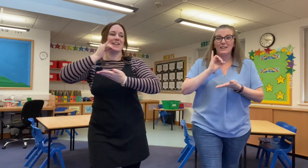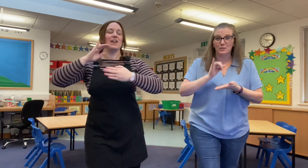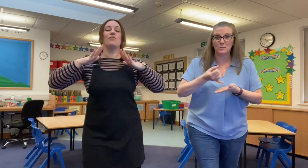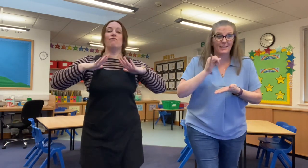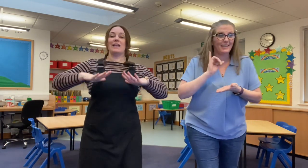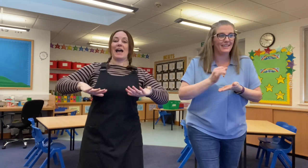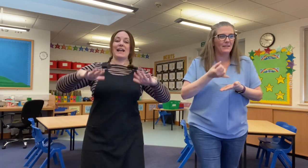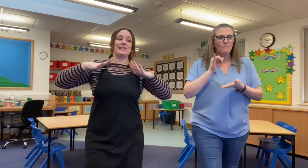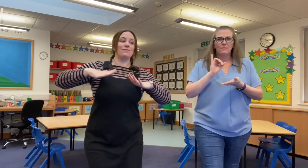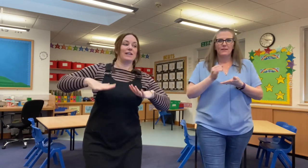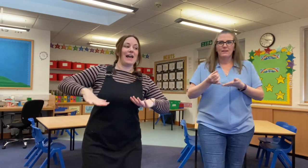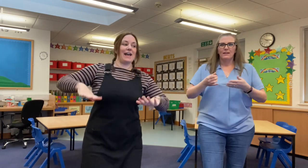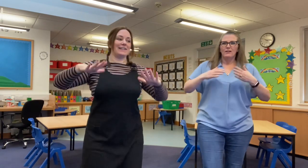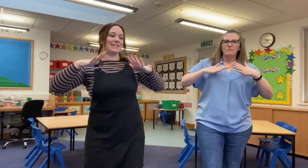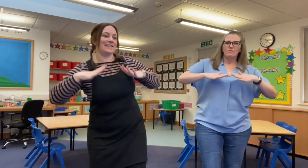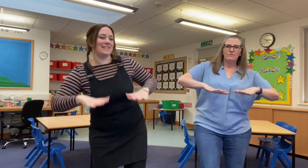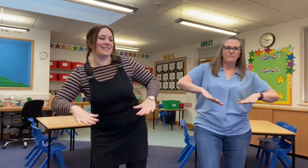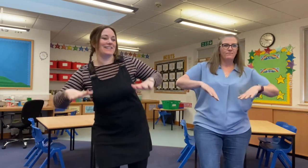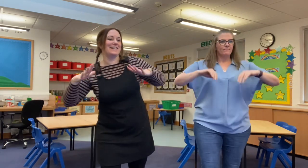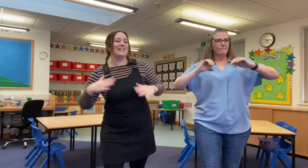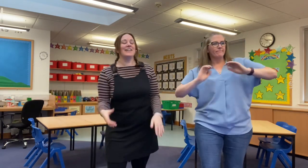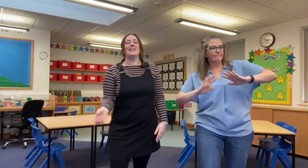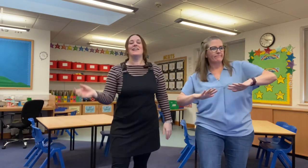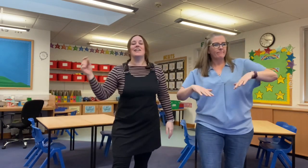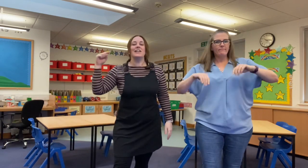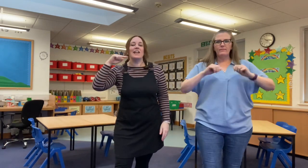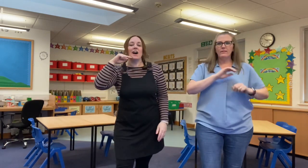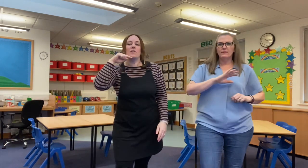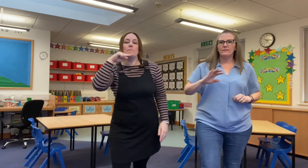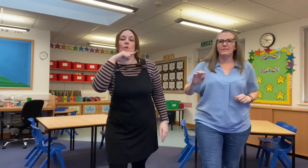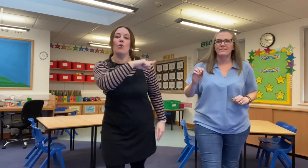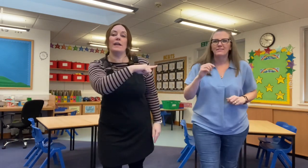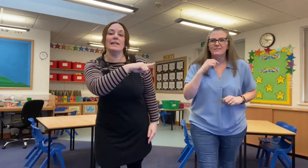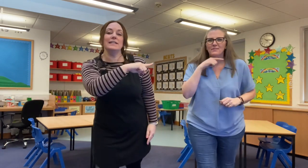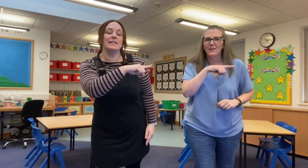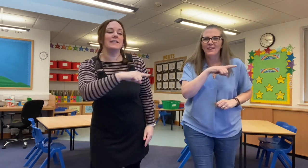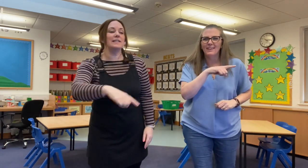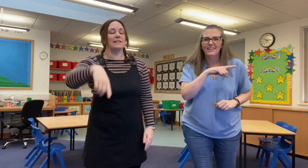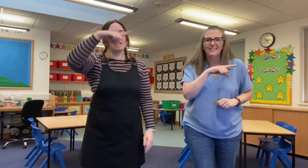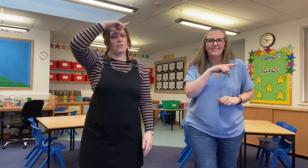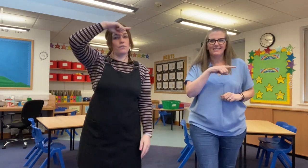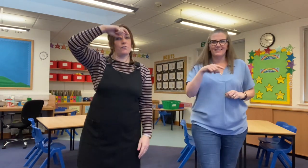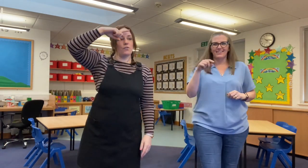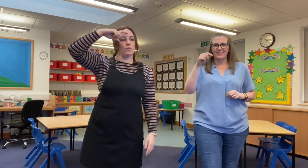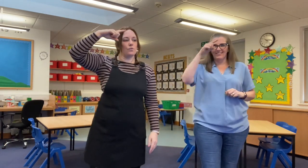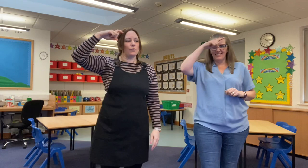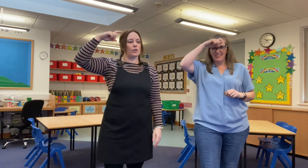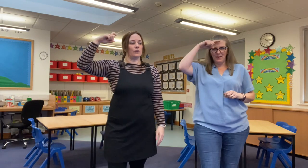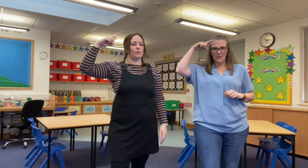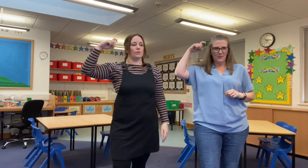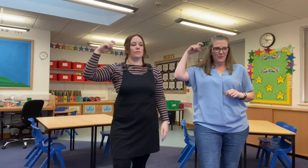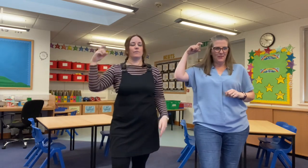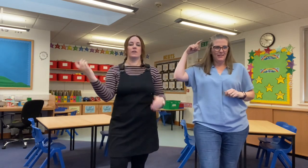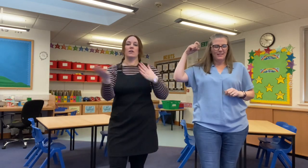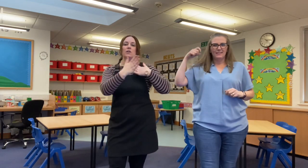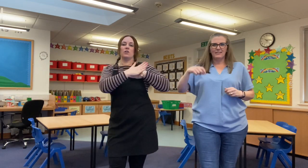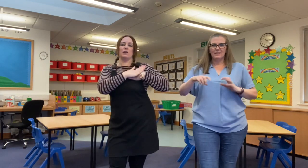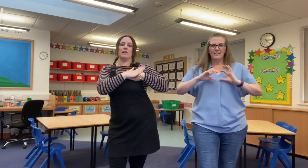Sip tea. Relax. Don't you love those other boys for you? Got love